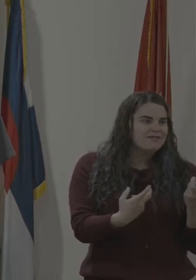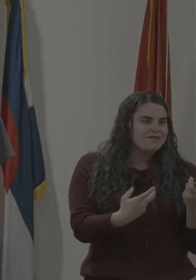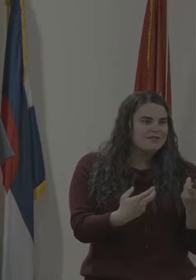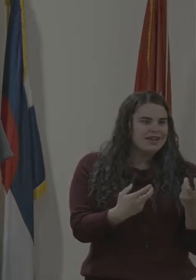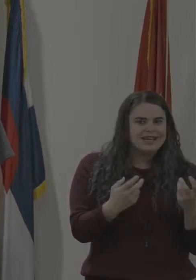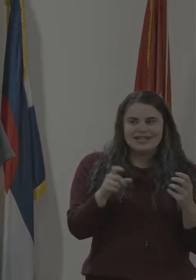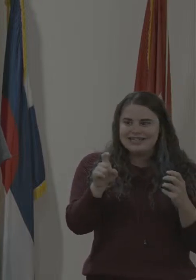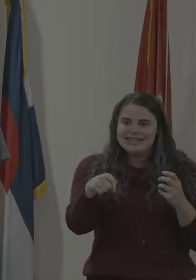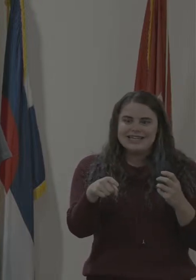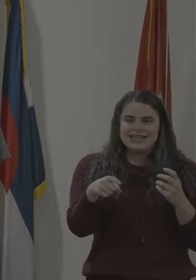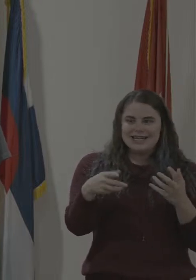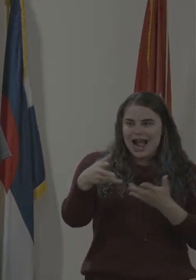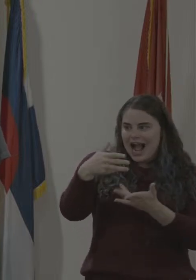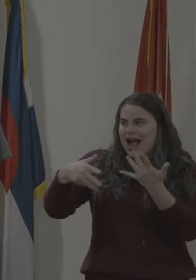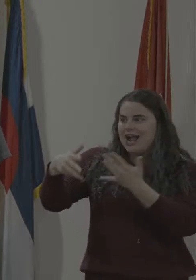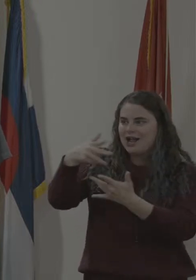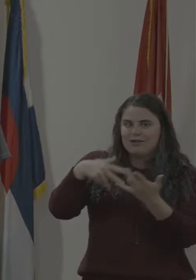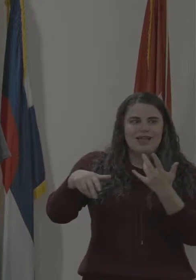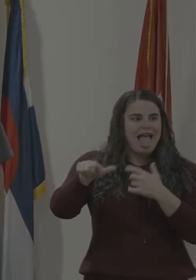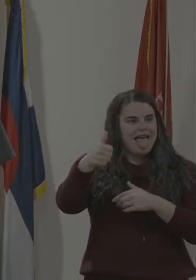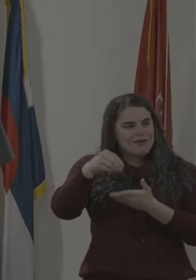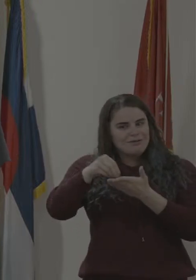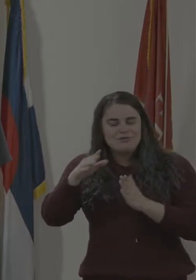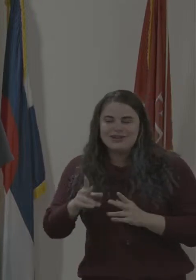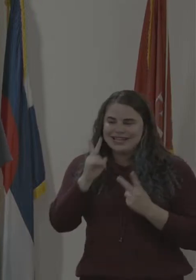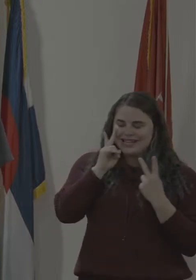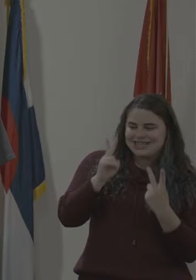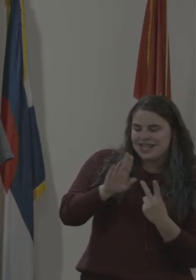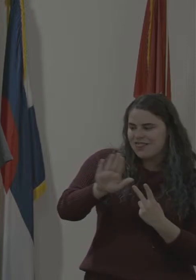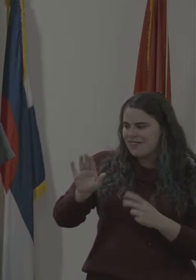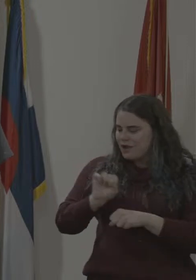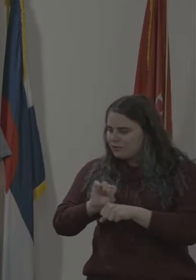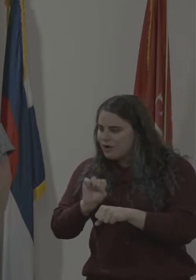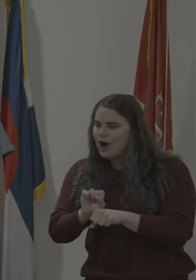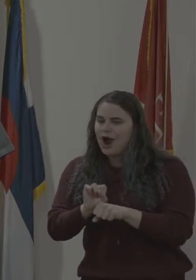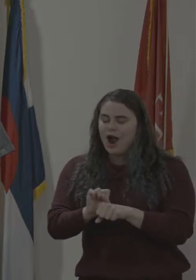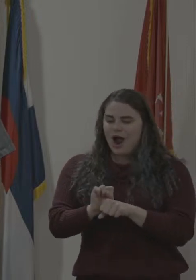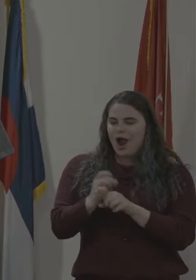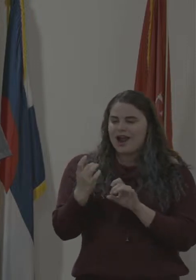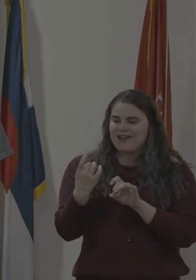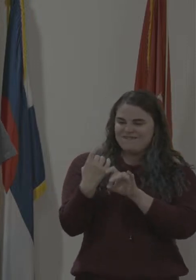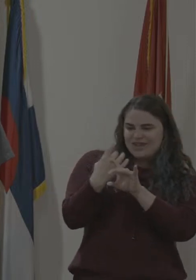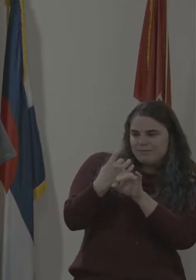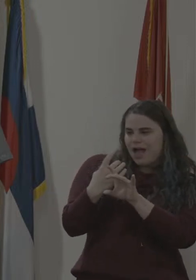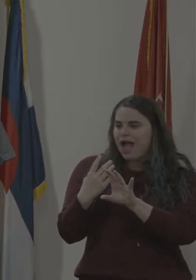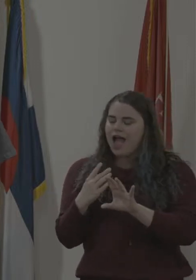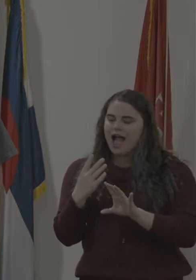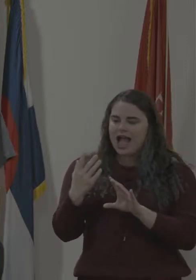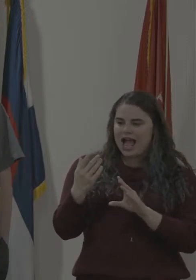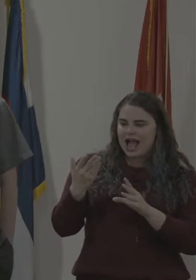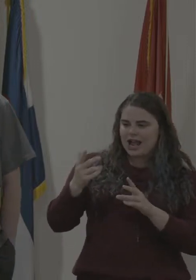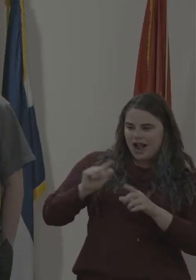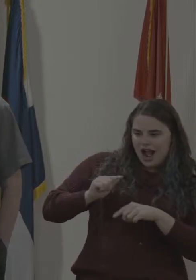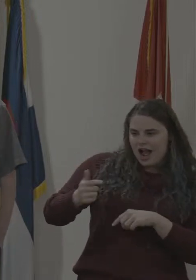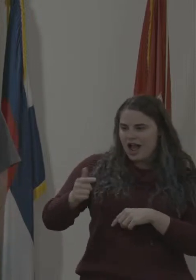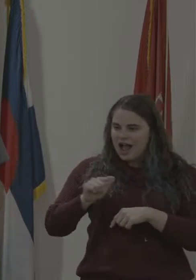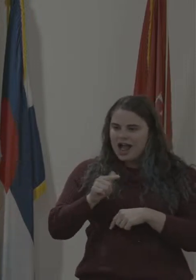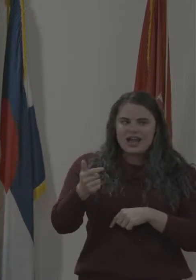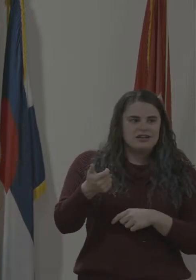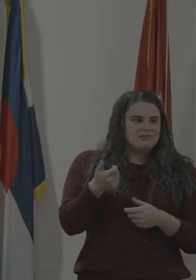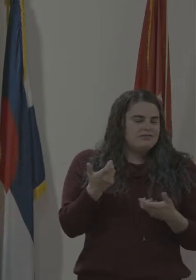students and got to see all the work that they're working on, take constructive criticism and try to make the most out of it.